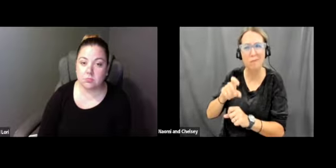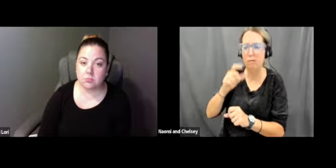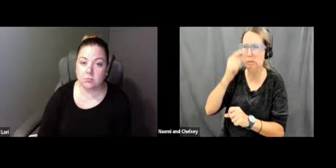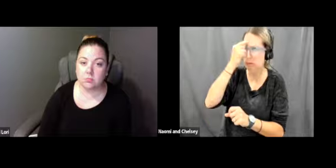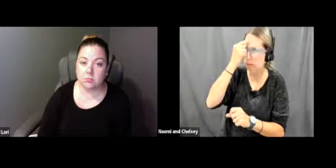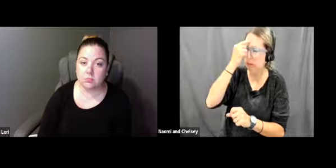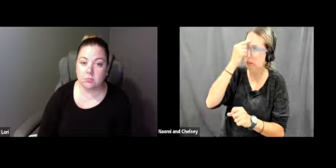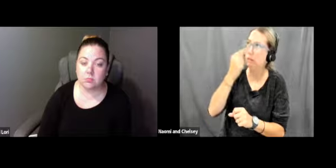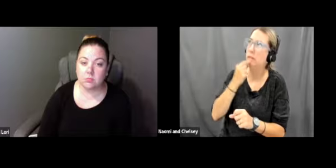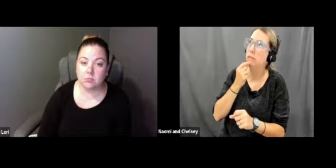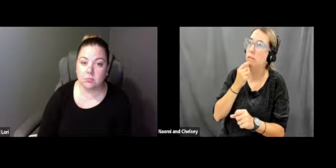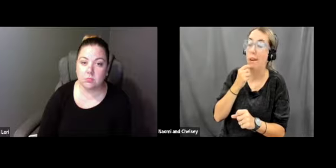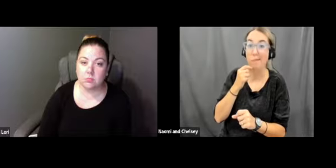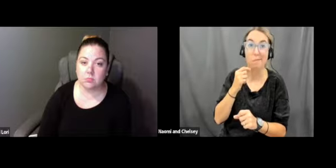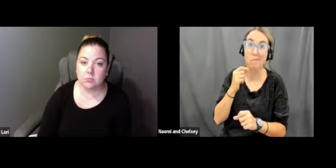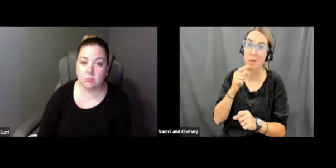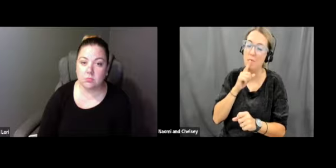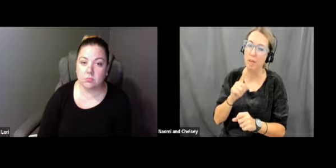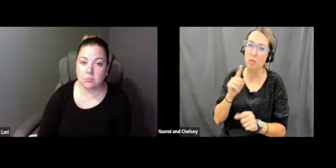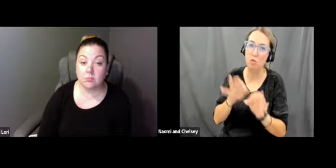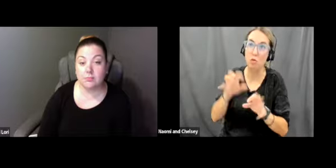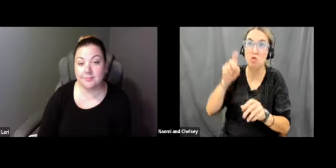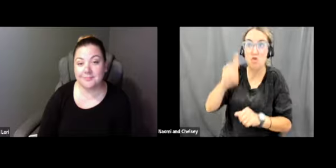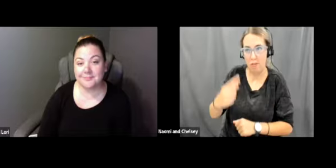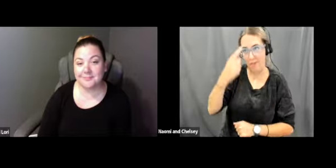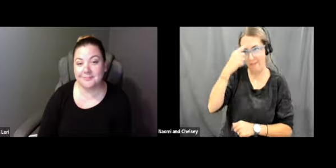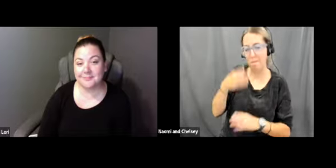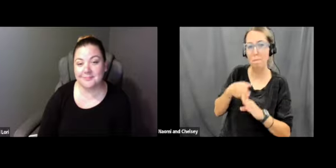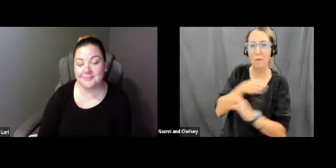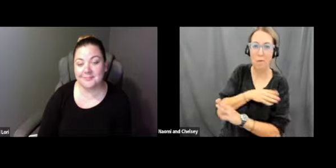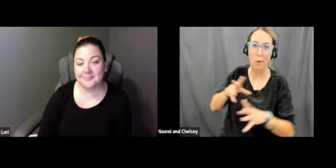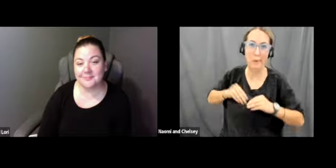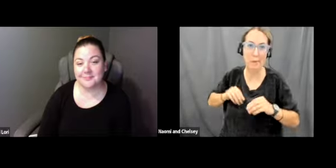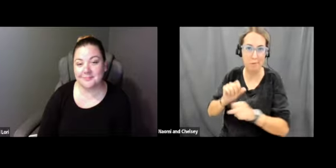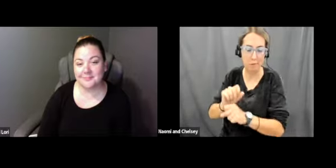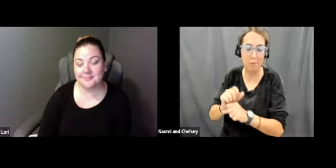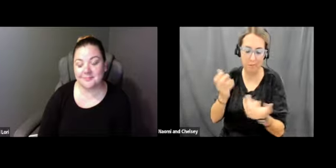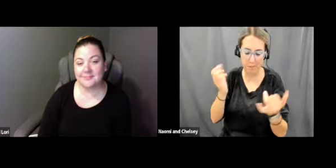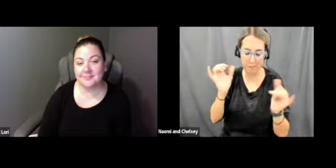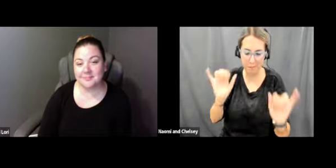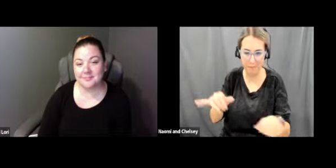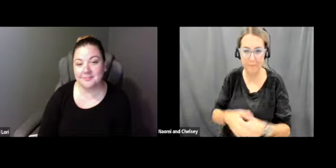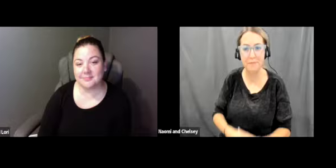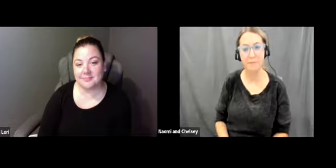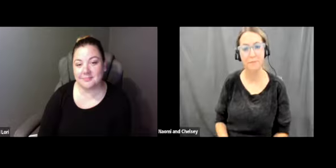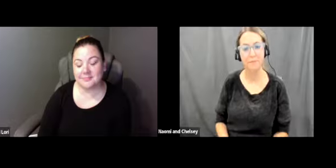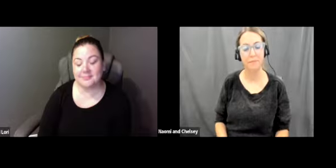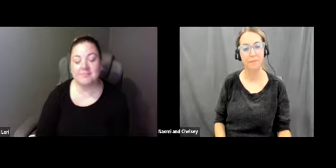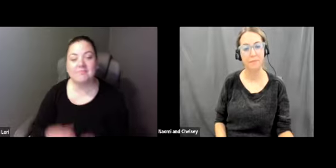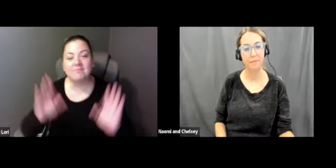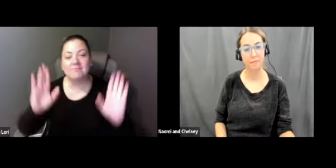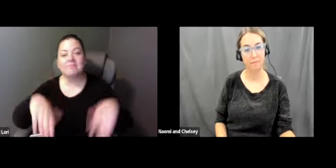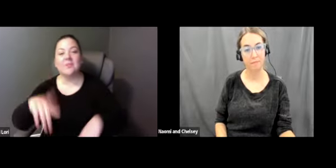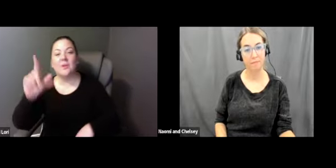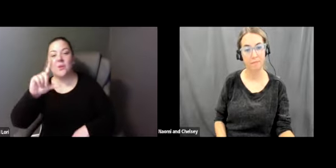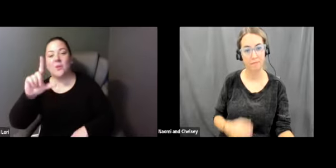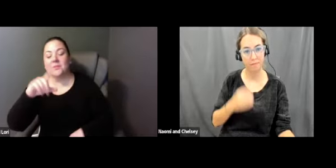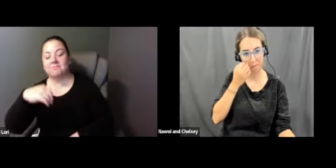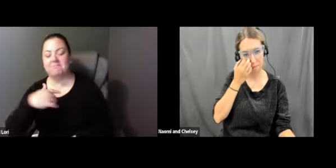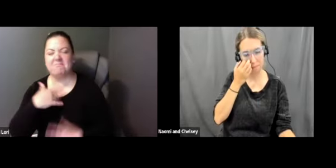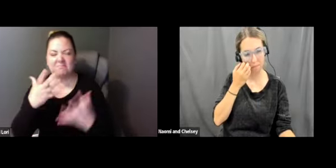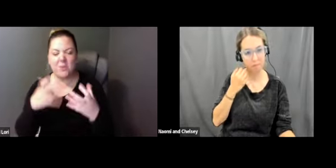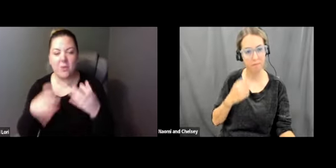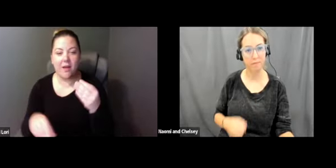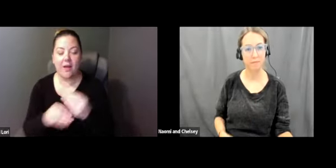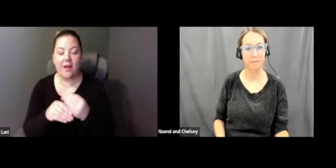interpreters, or should come into play when interpreters are accepting assignments. Lori here. I just want to add an experience I had a